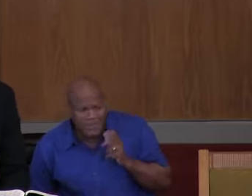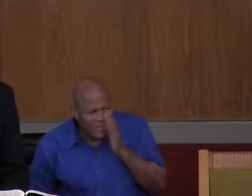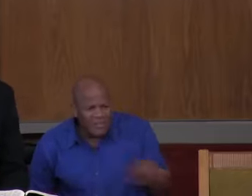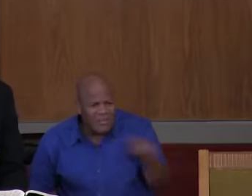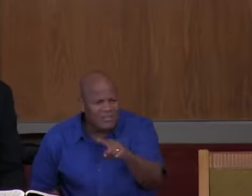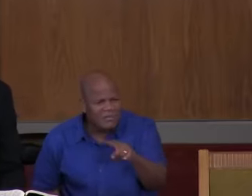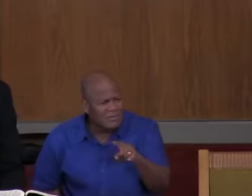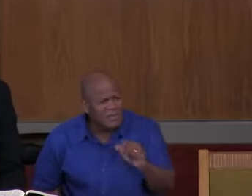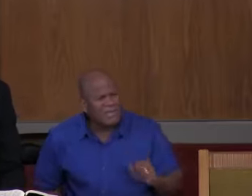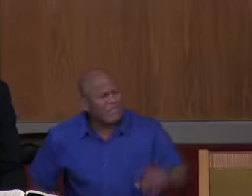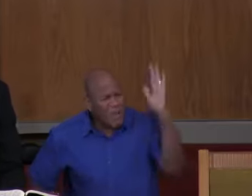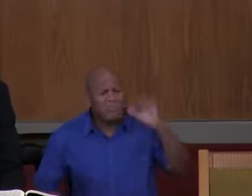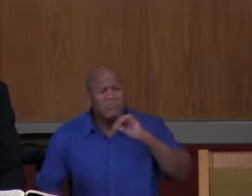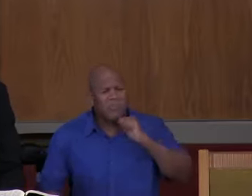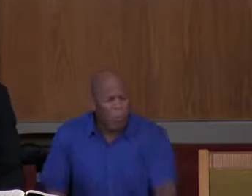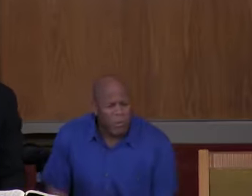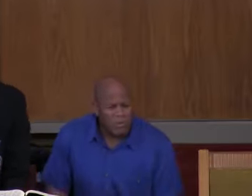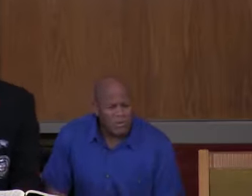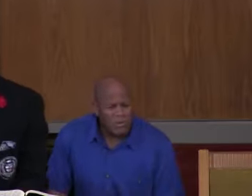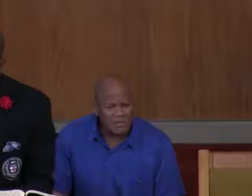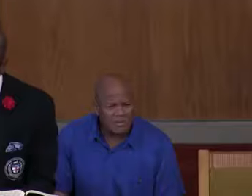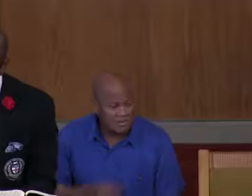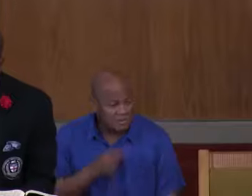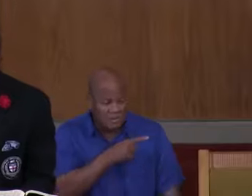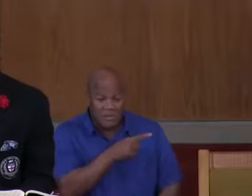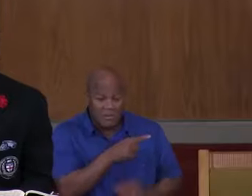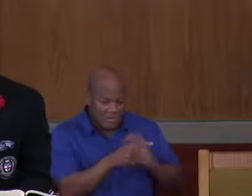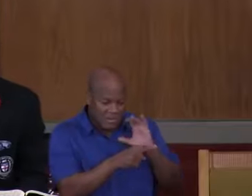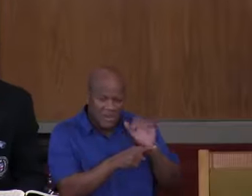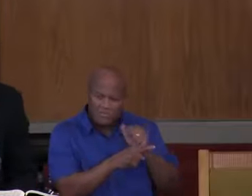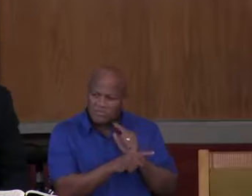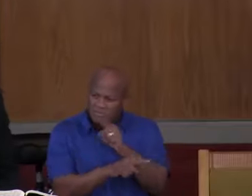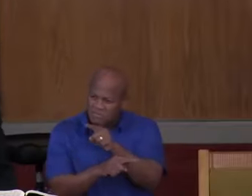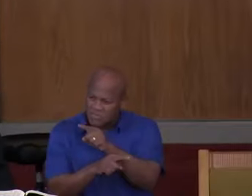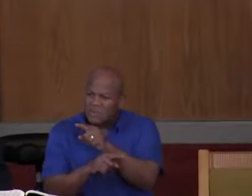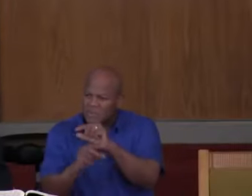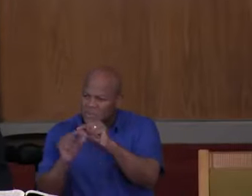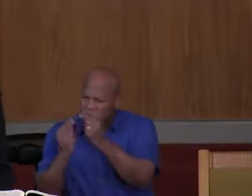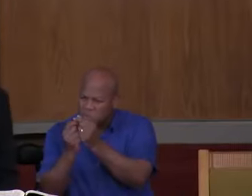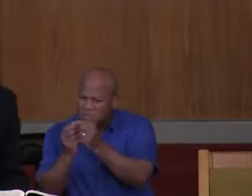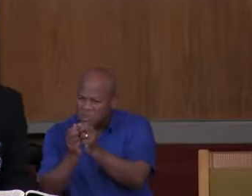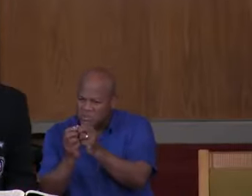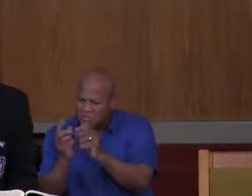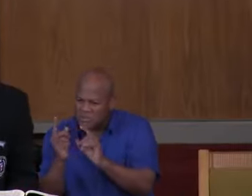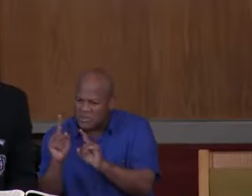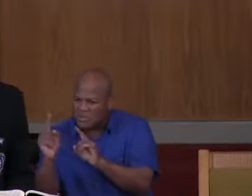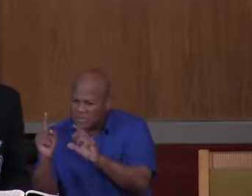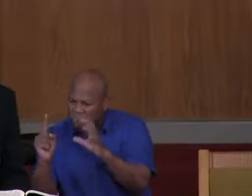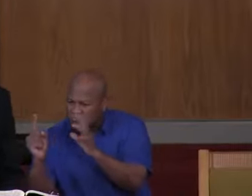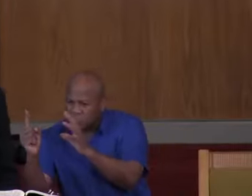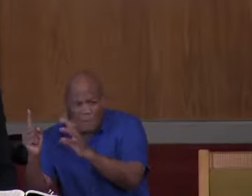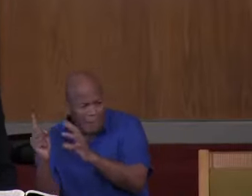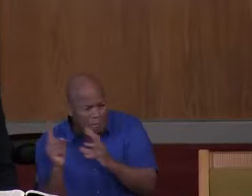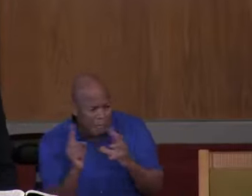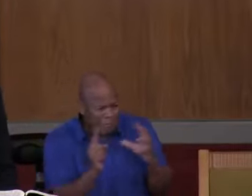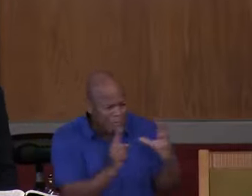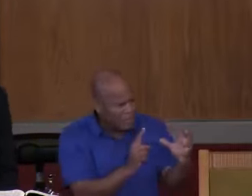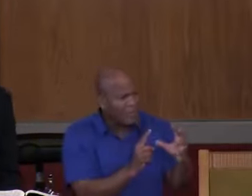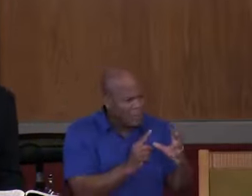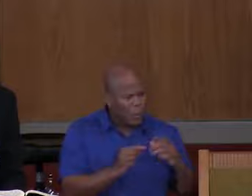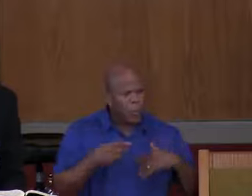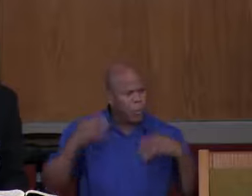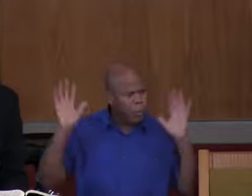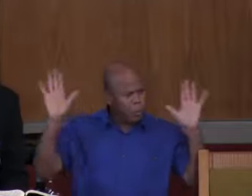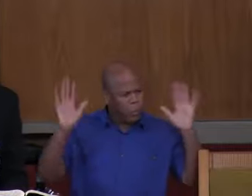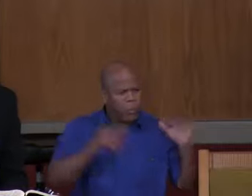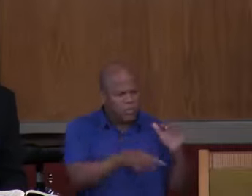Don't give up. Caleb spied Canaan, and when other spies cowered and caused the hearts of people to melt, he would not cower. By